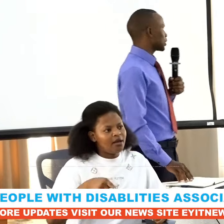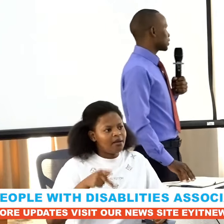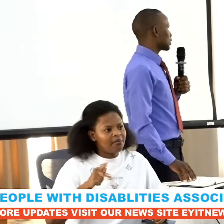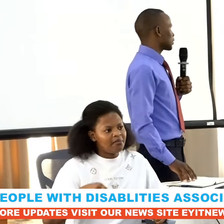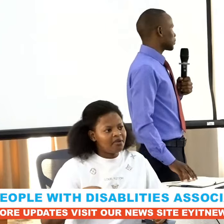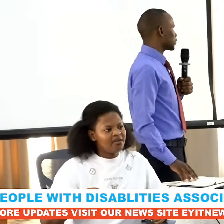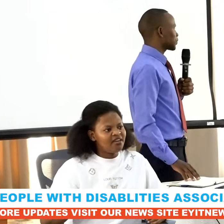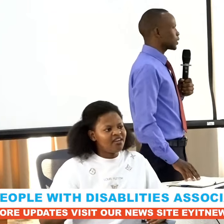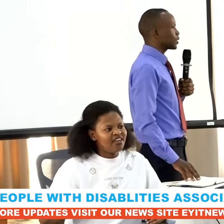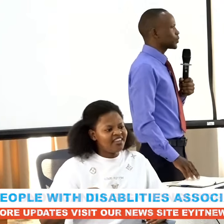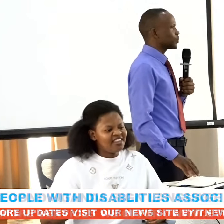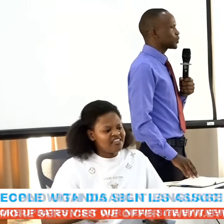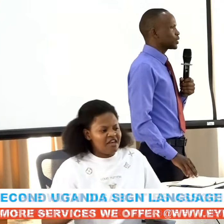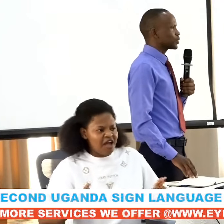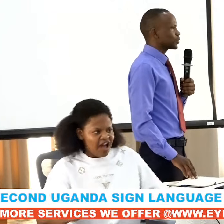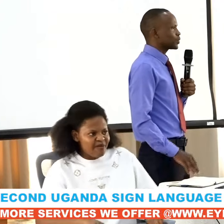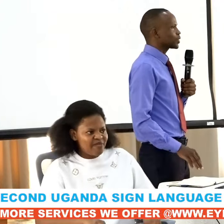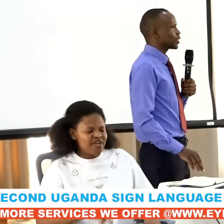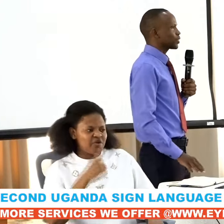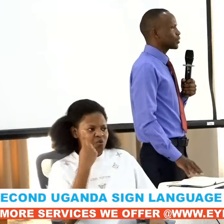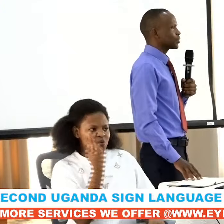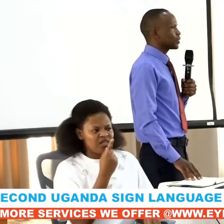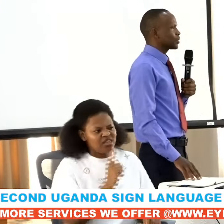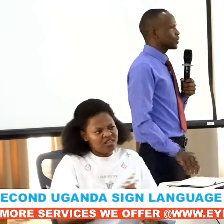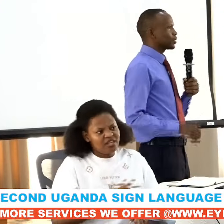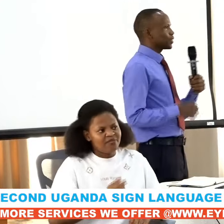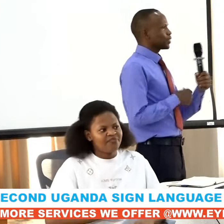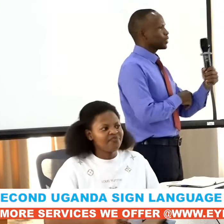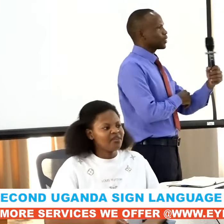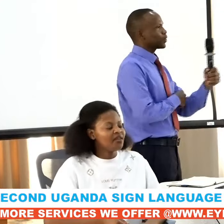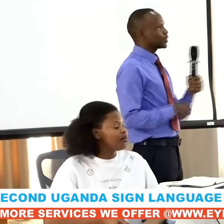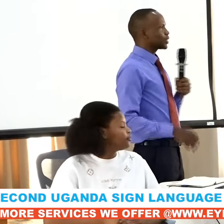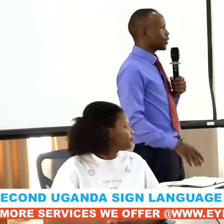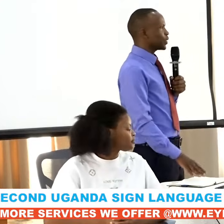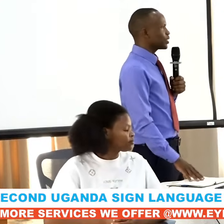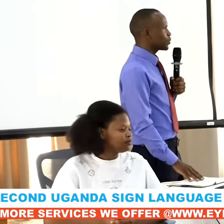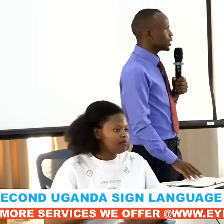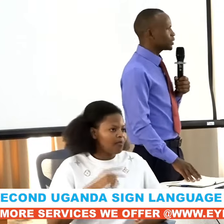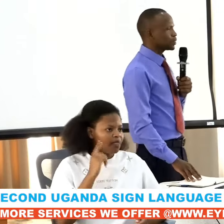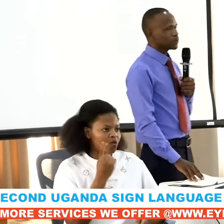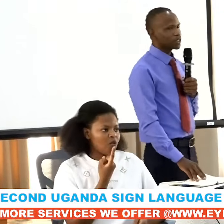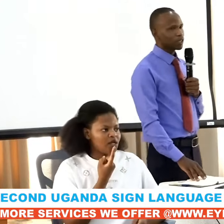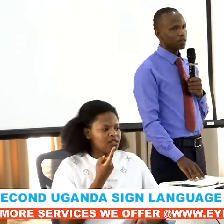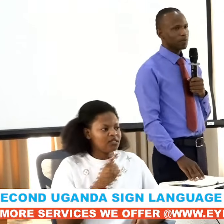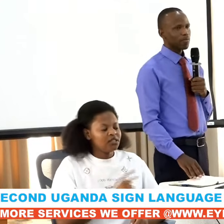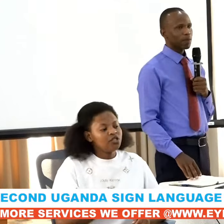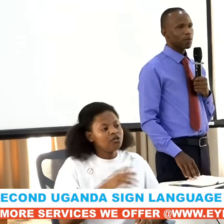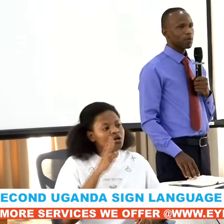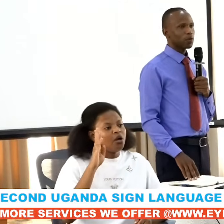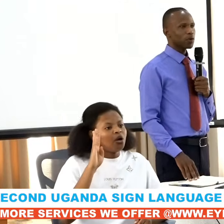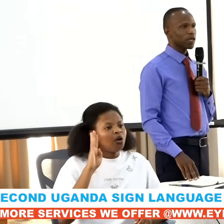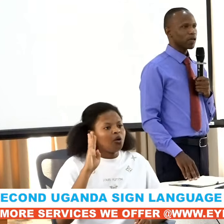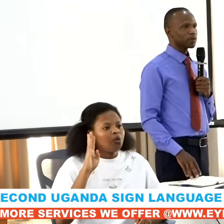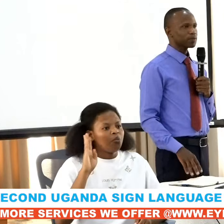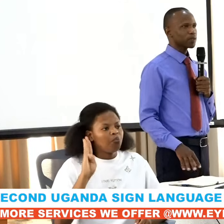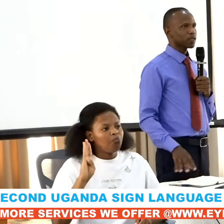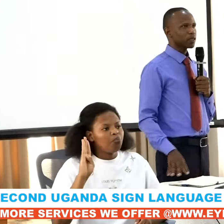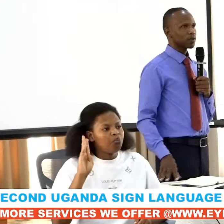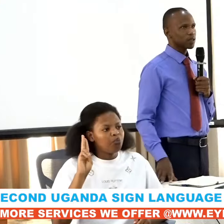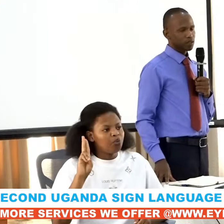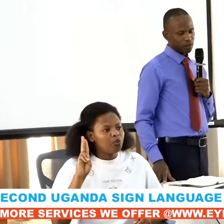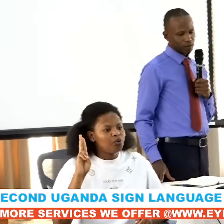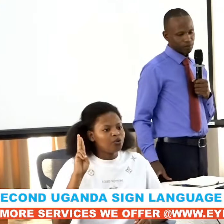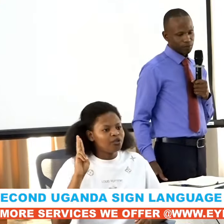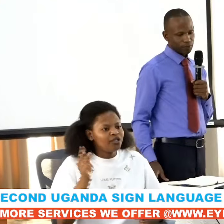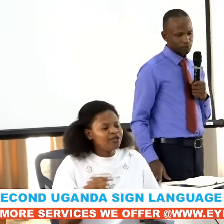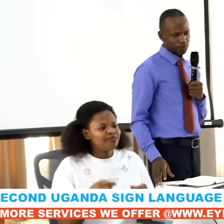Madam Betty, I'm going to introduce her. Yeah, it happened once in Busheng where there